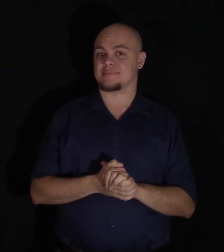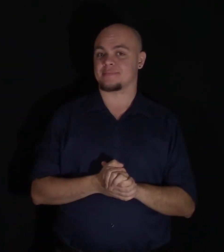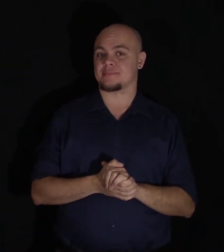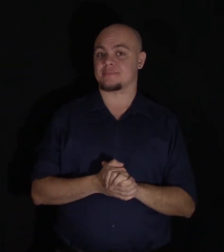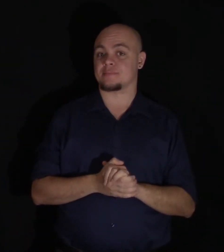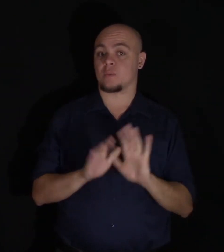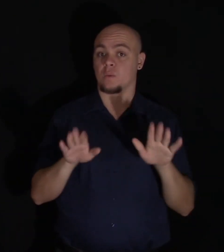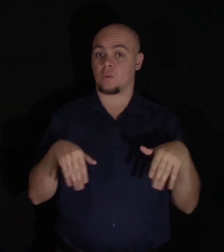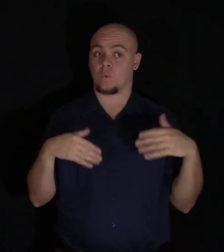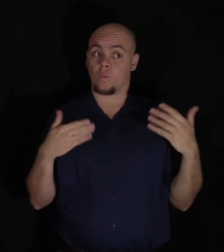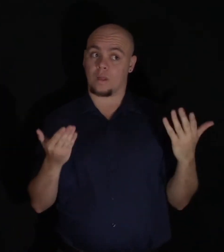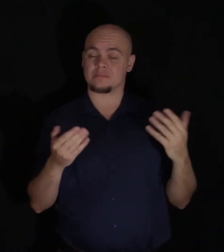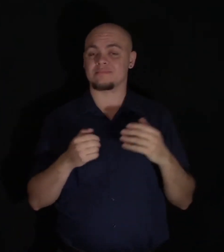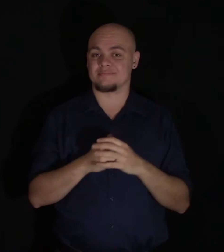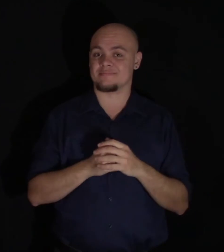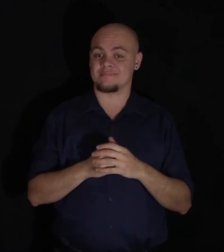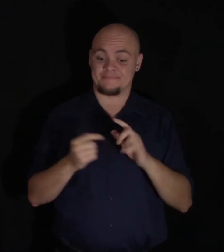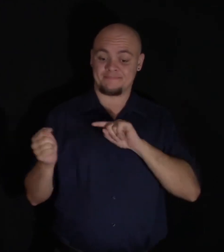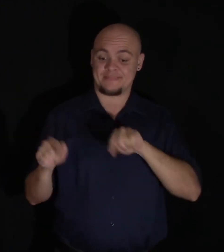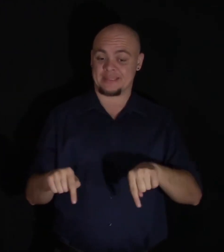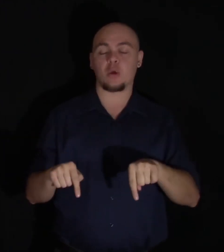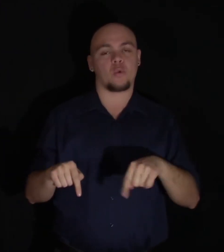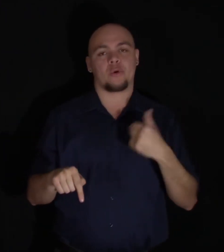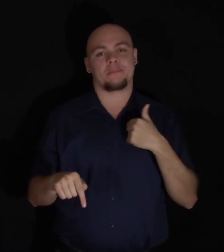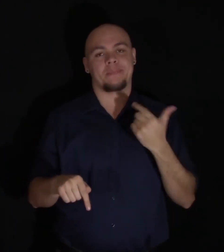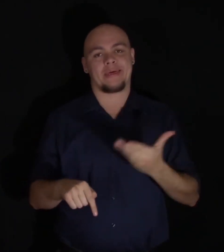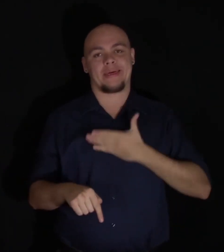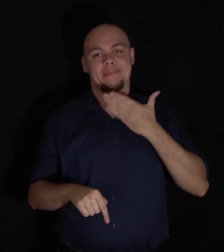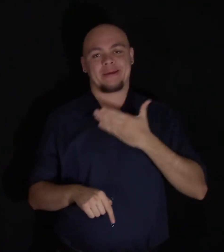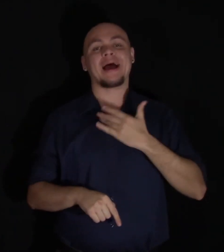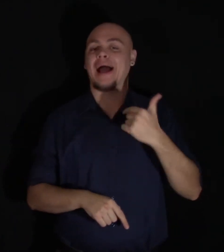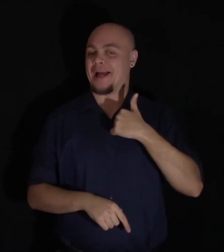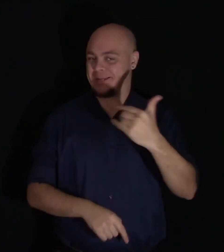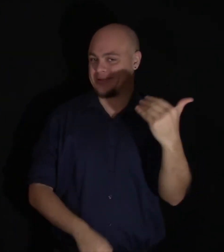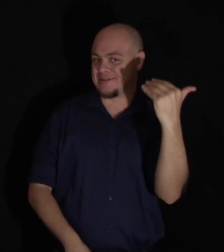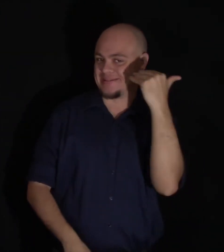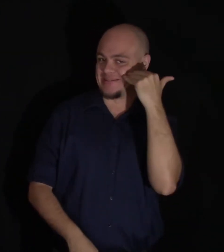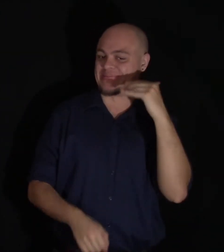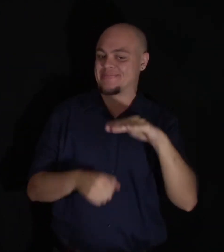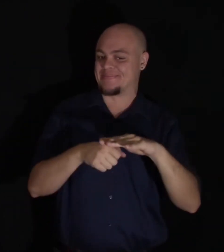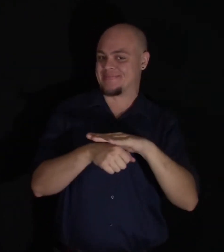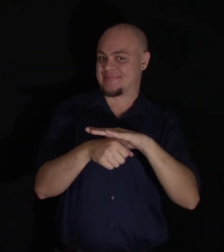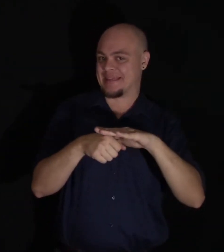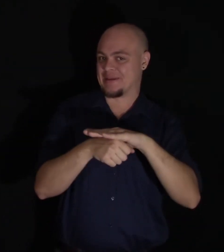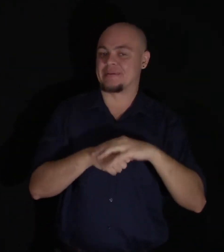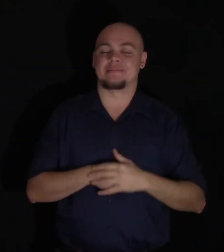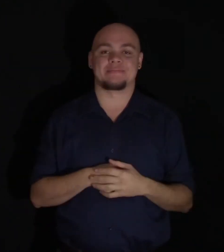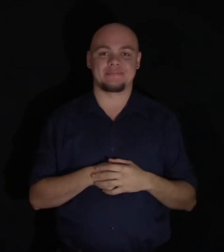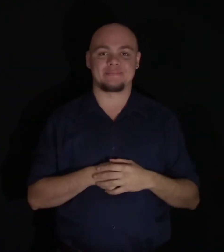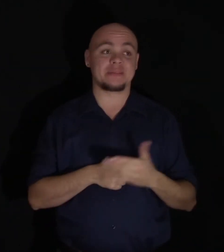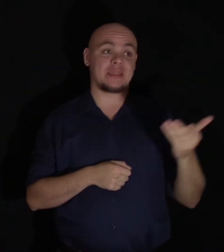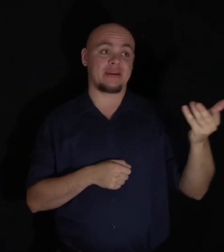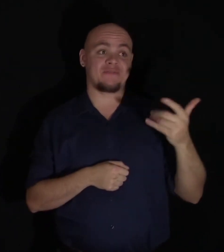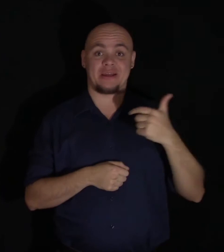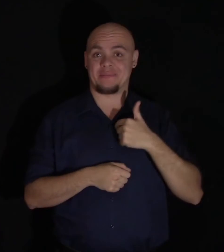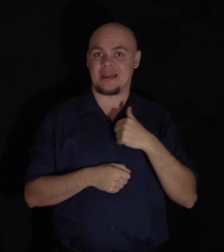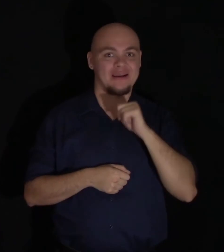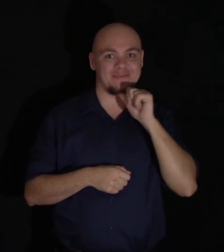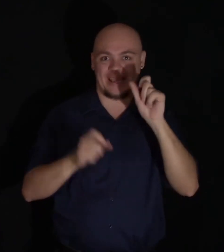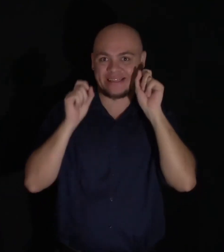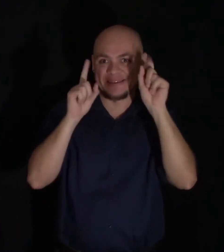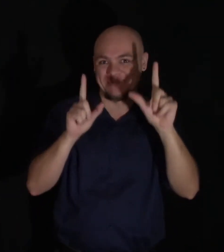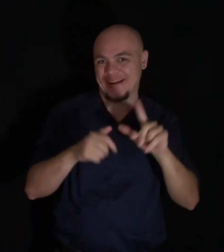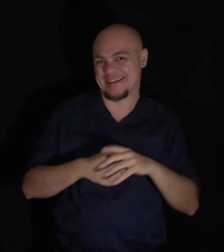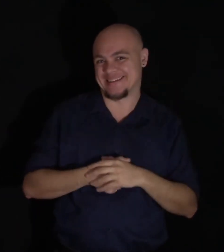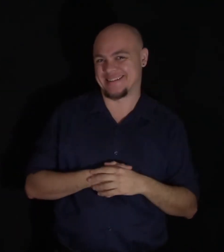Well, I'm happy to be here. This is familiar territory for me, and I'm, not at all surprised they invited me.